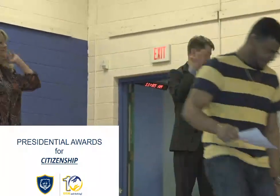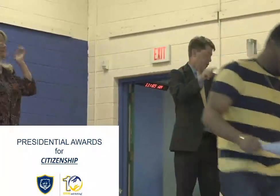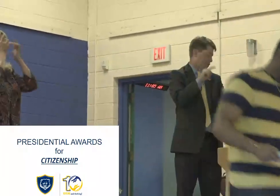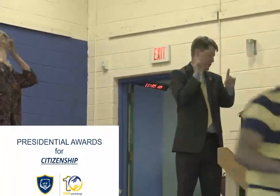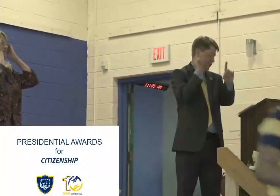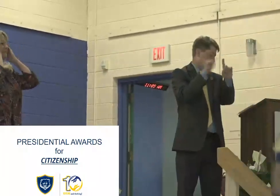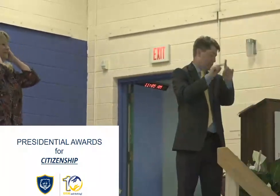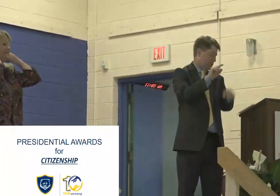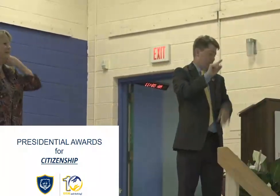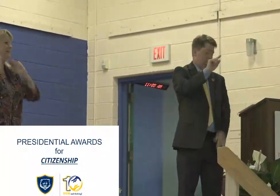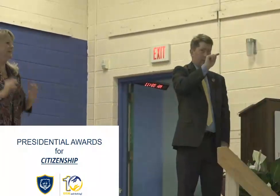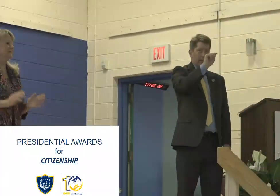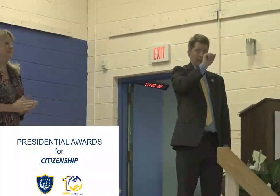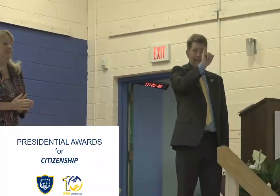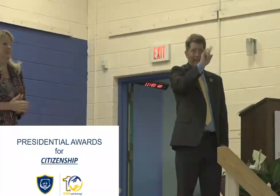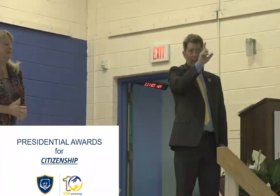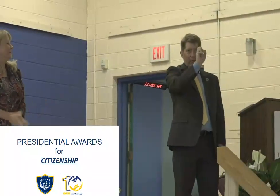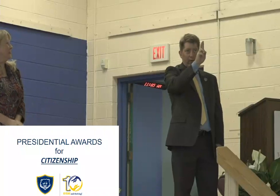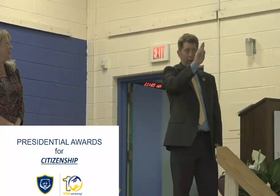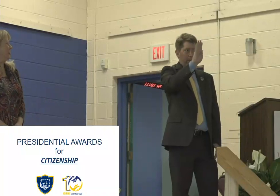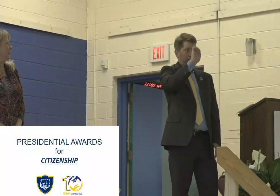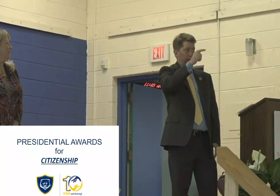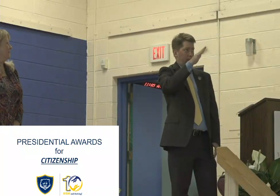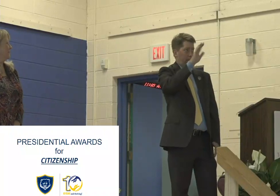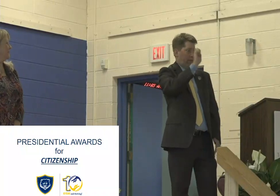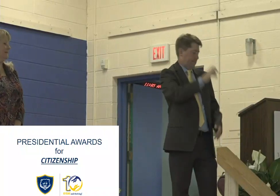we give the next award to Taylor Beagle.